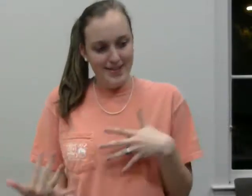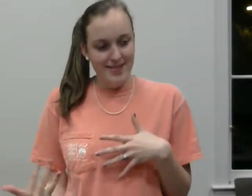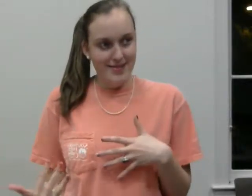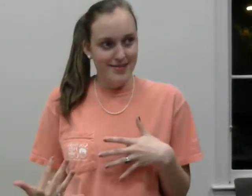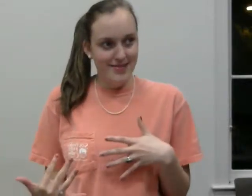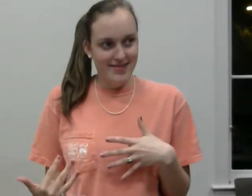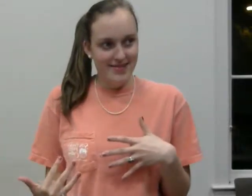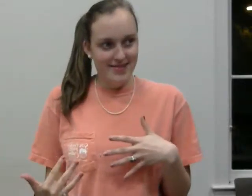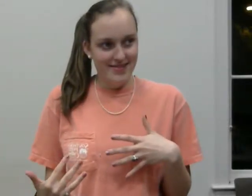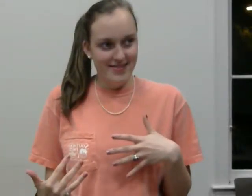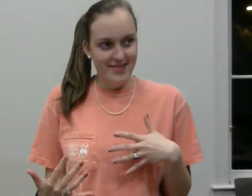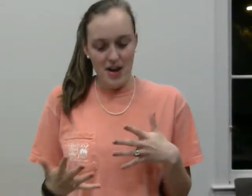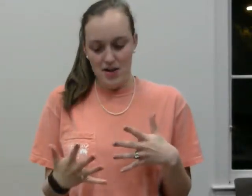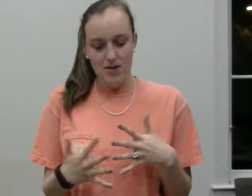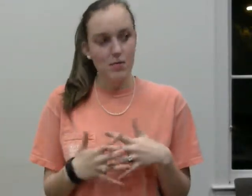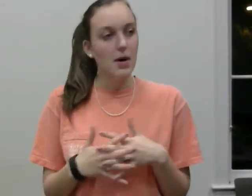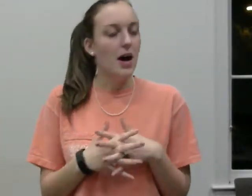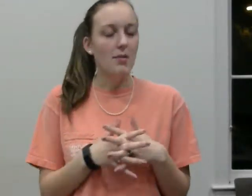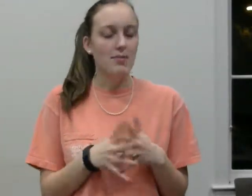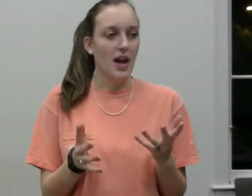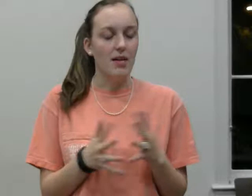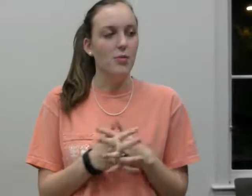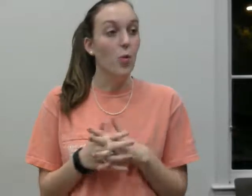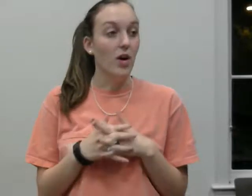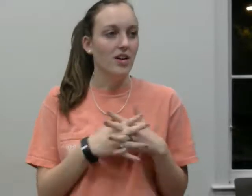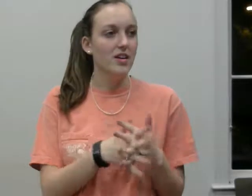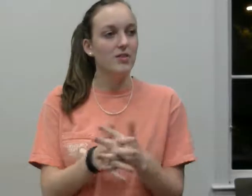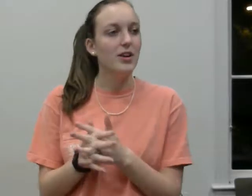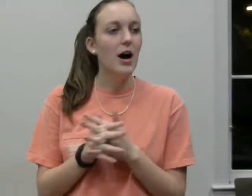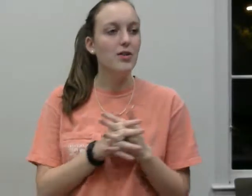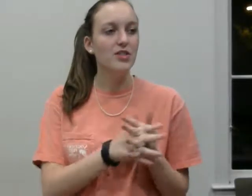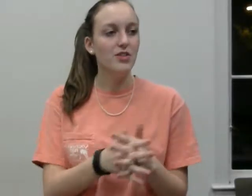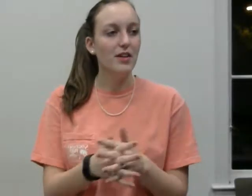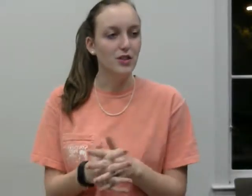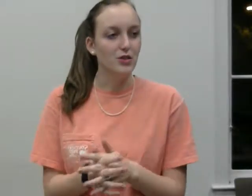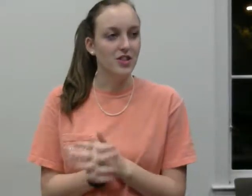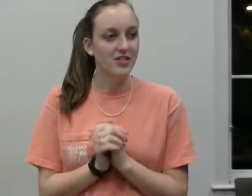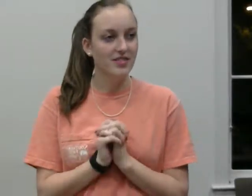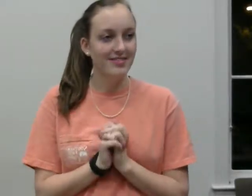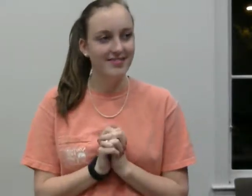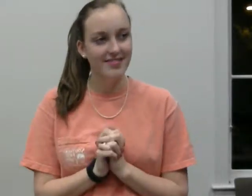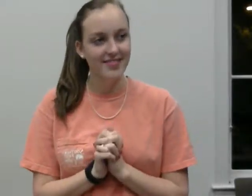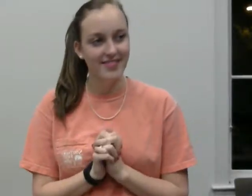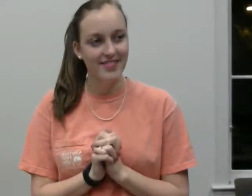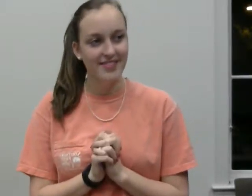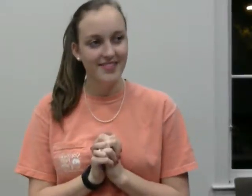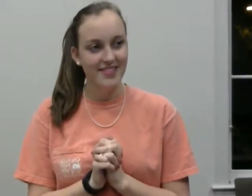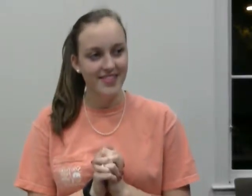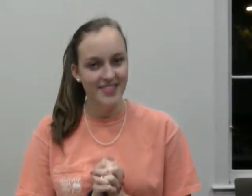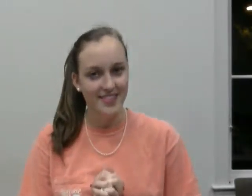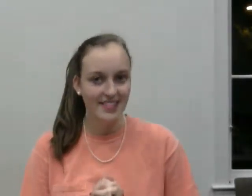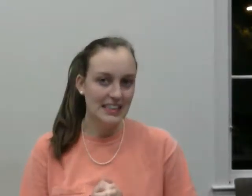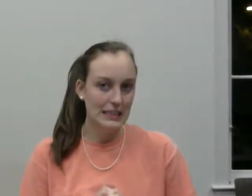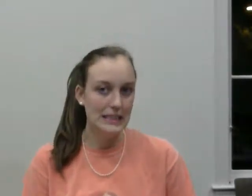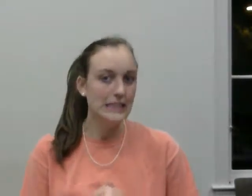American. But, yeah, war. I was doing revolution. Hold on.